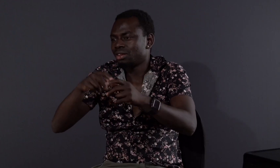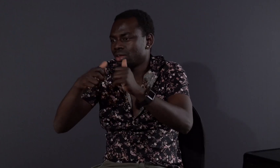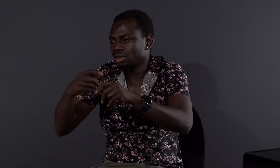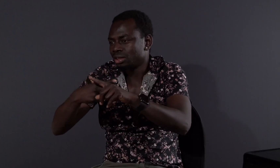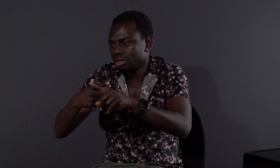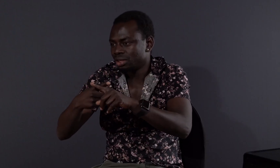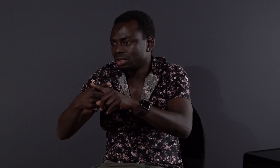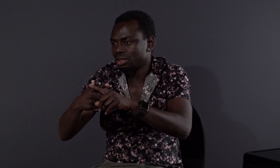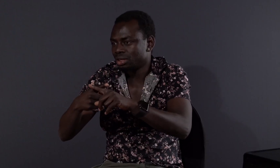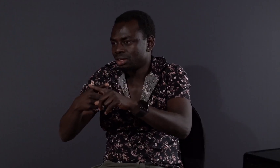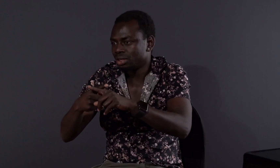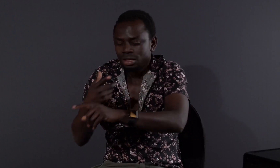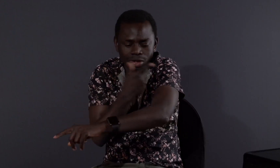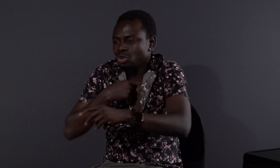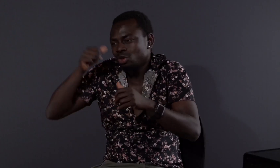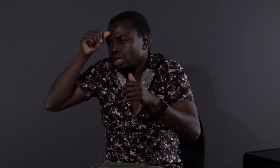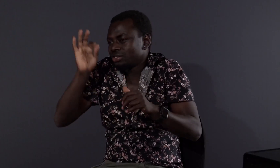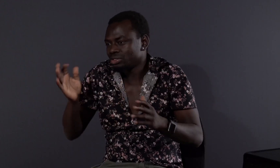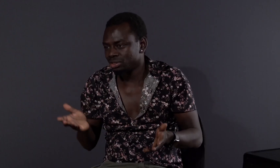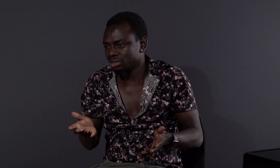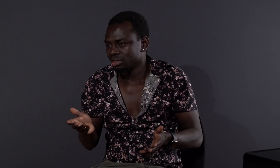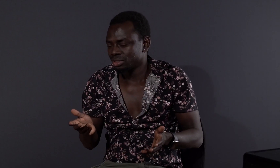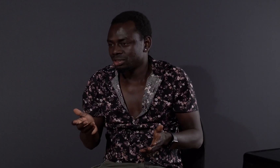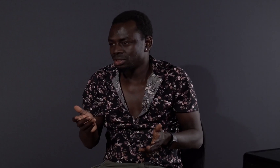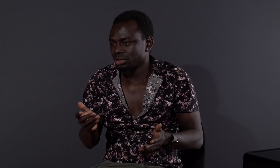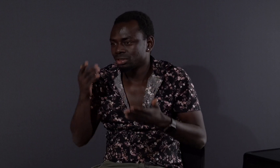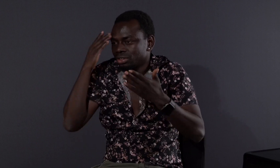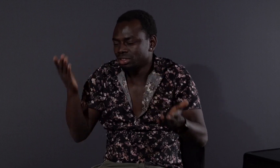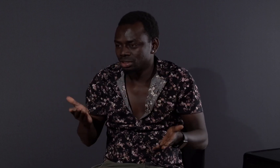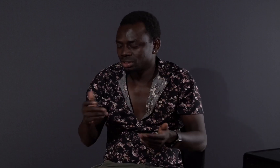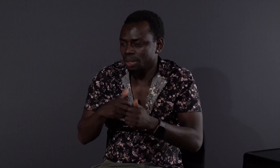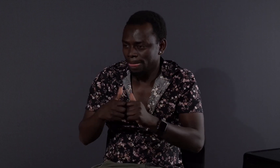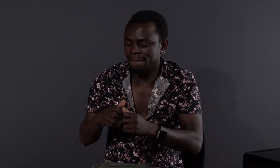they kept writing to me in written English, but that's not accessible to me, so no.